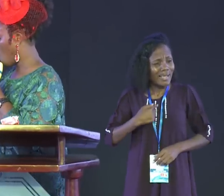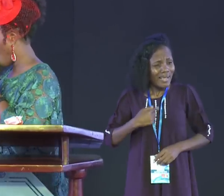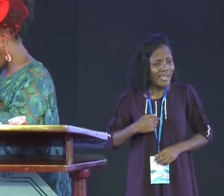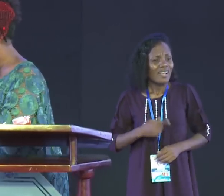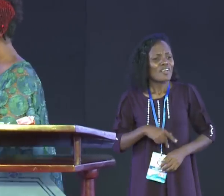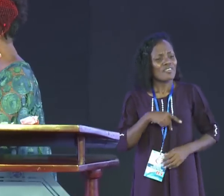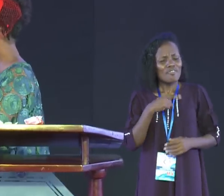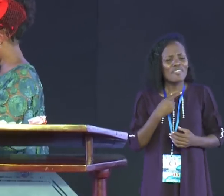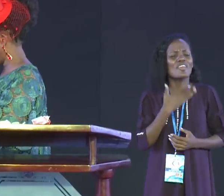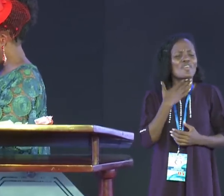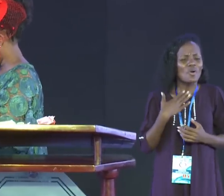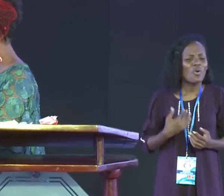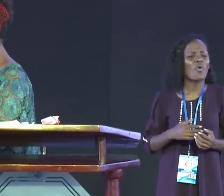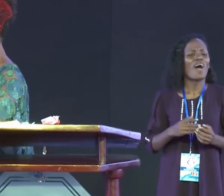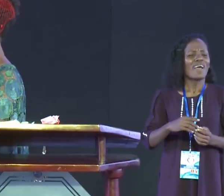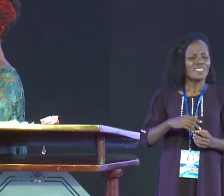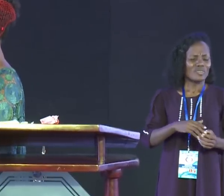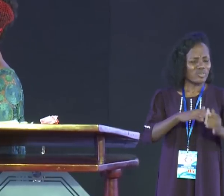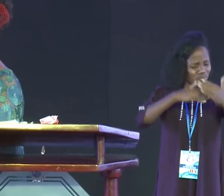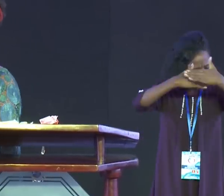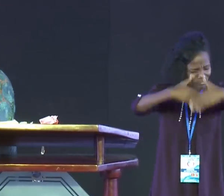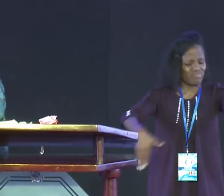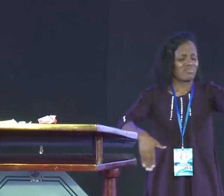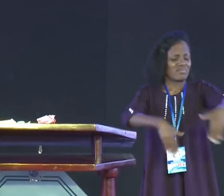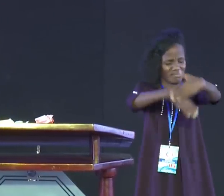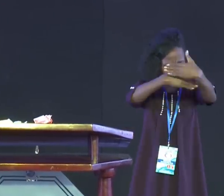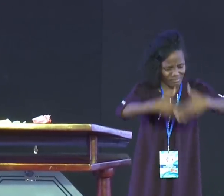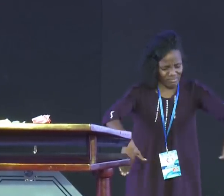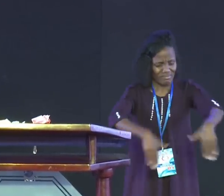hatred. And you want to cut off everyone. Cut off